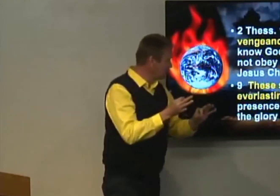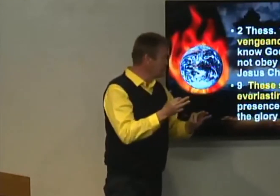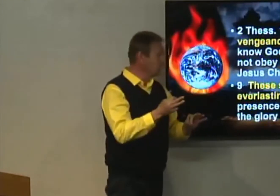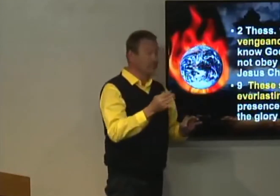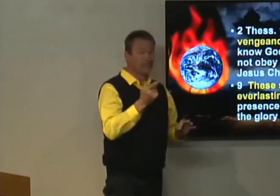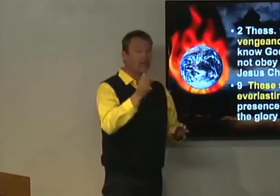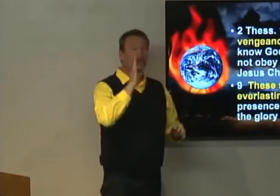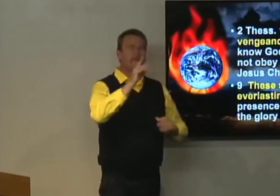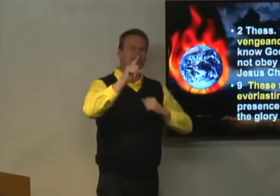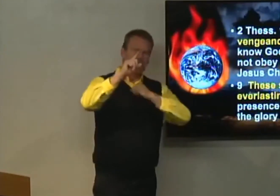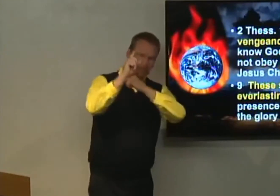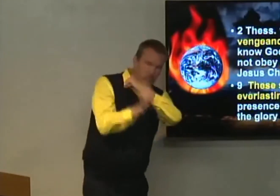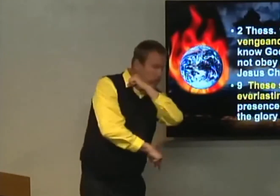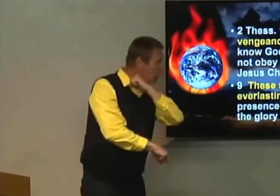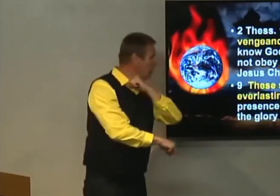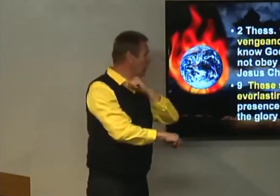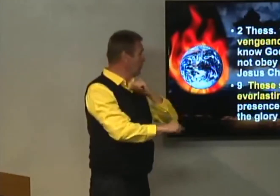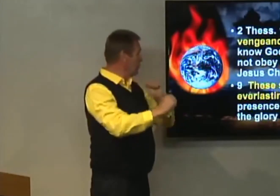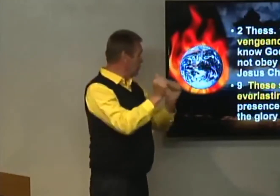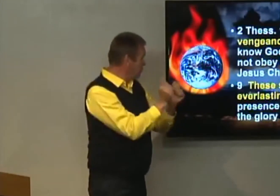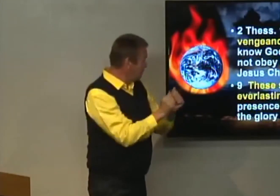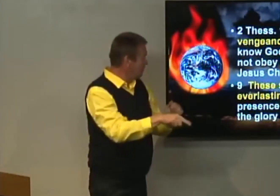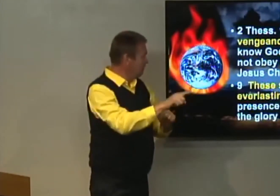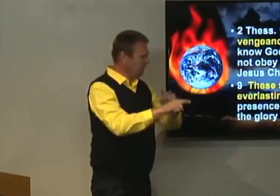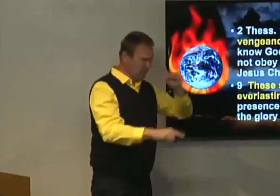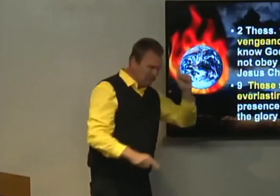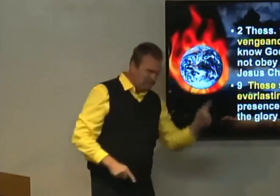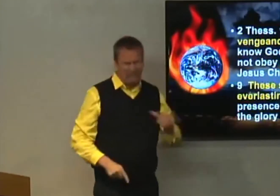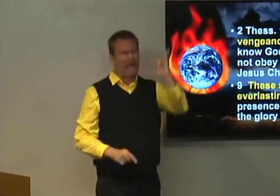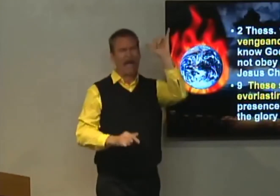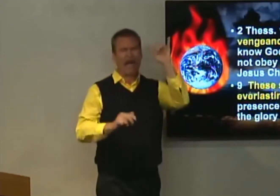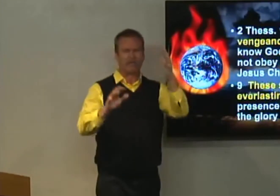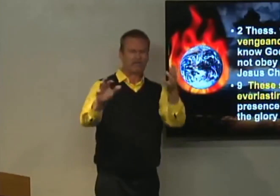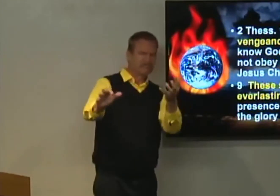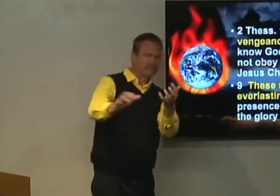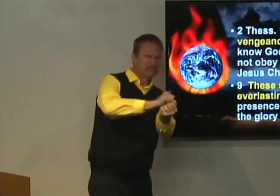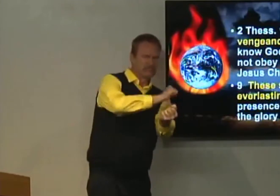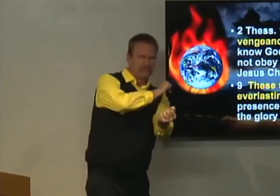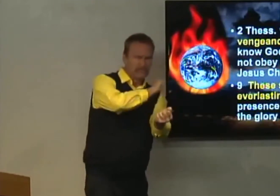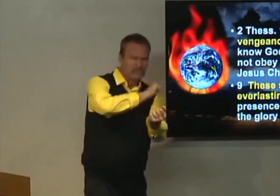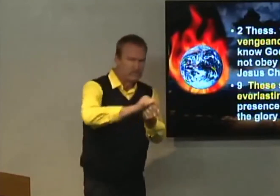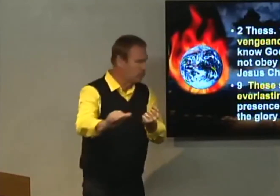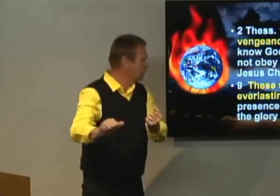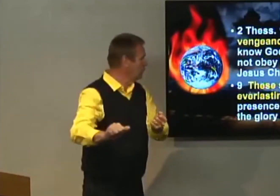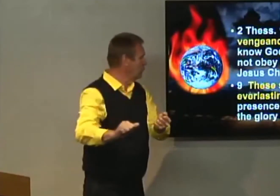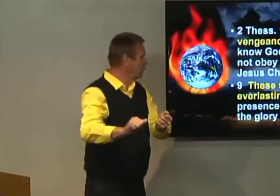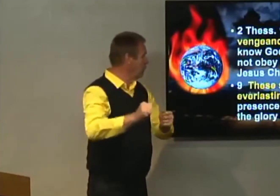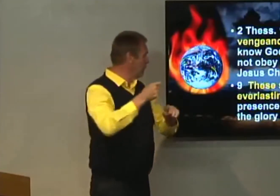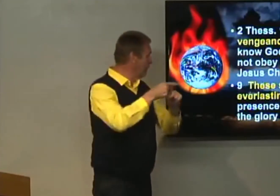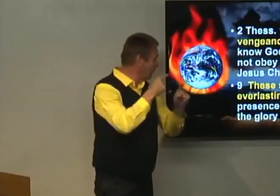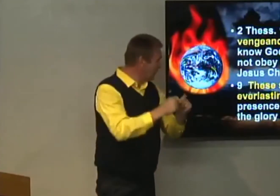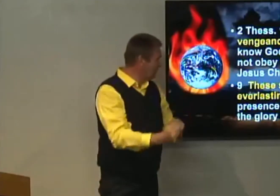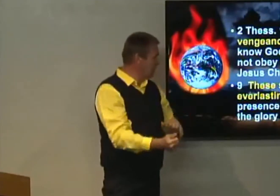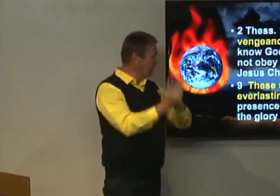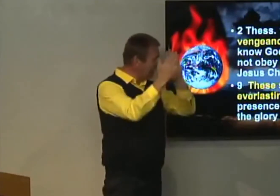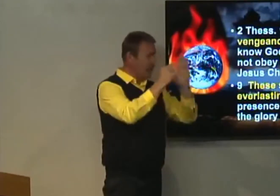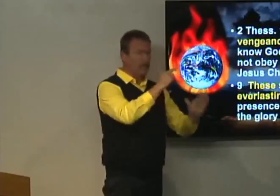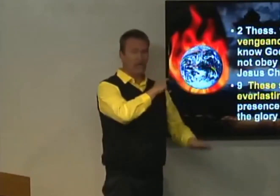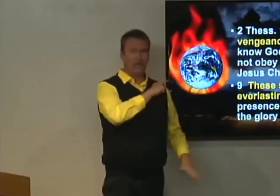And then verse 9 says, these shall be punished with everlasting destruction from the